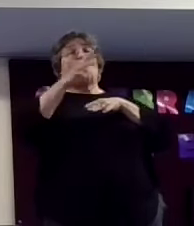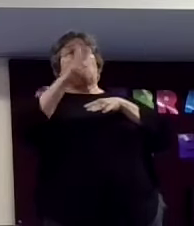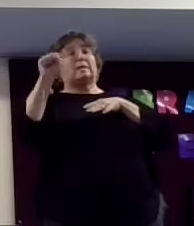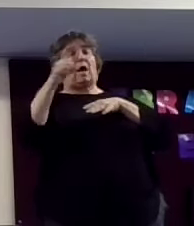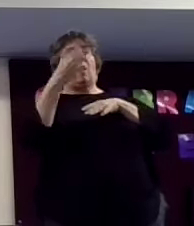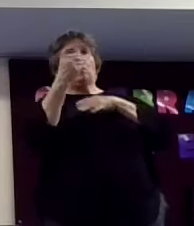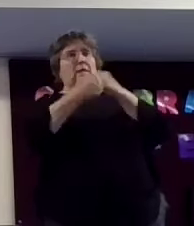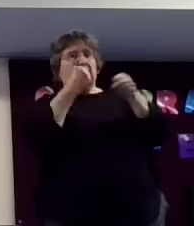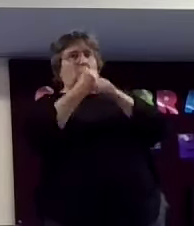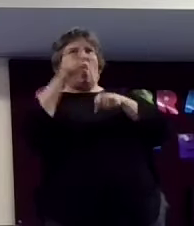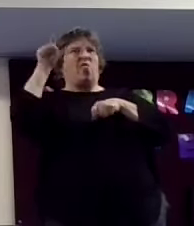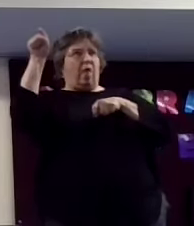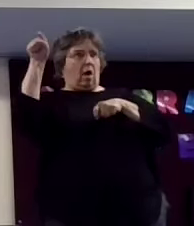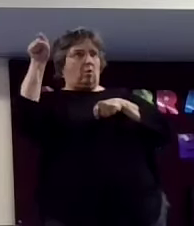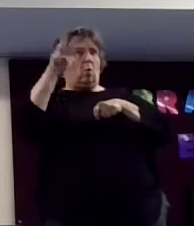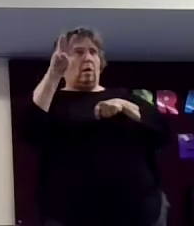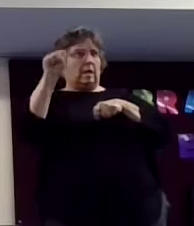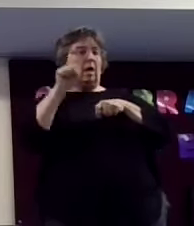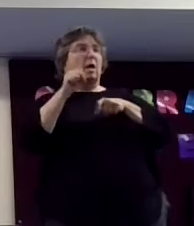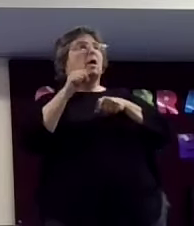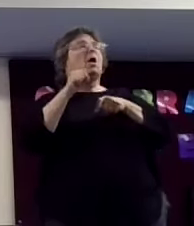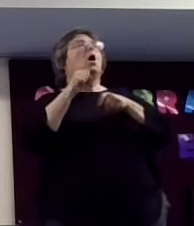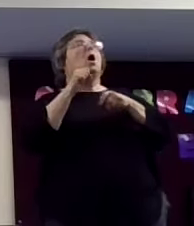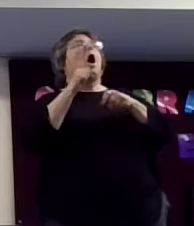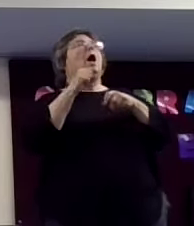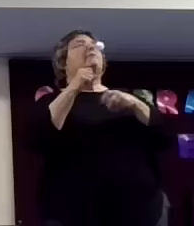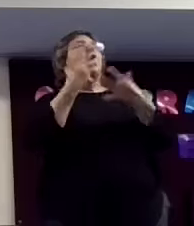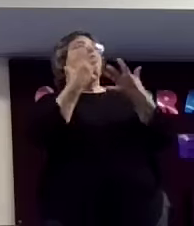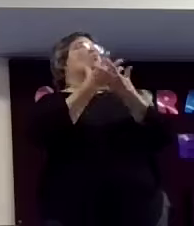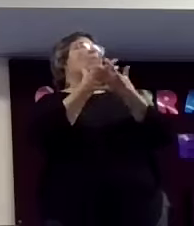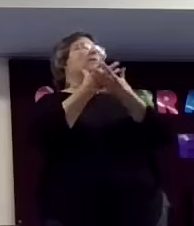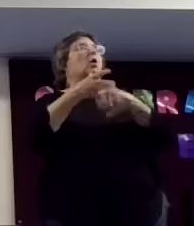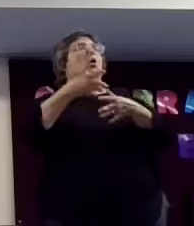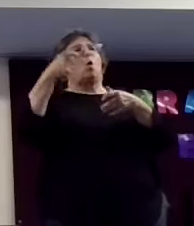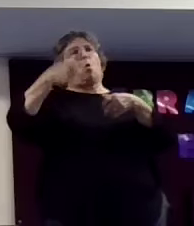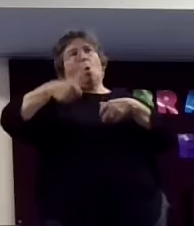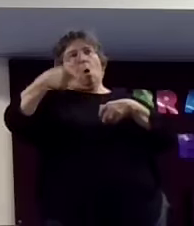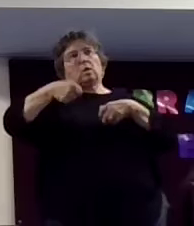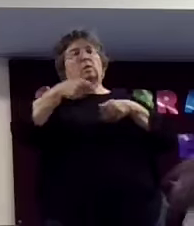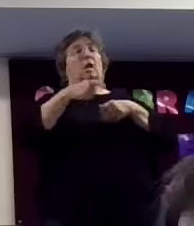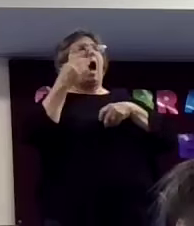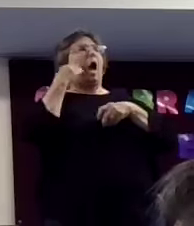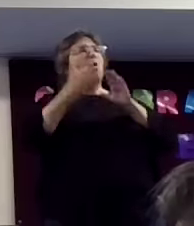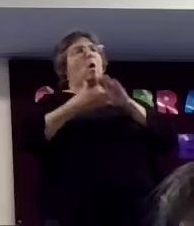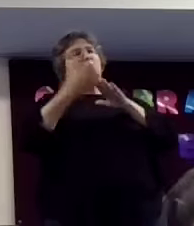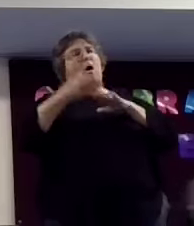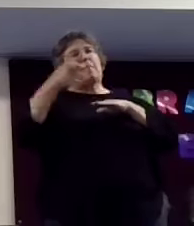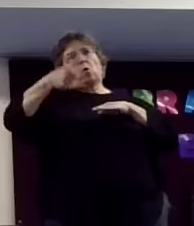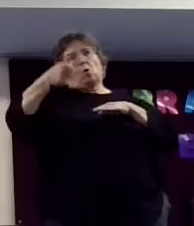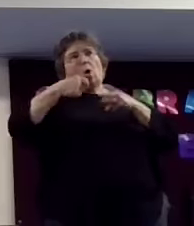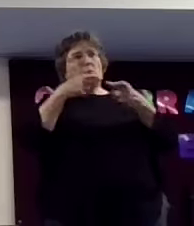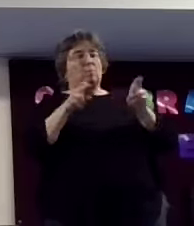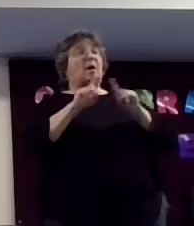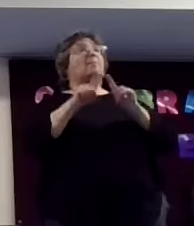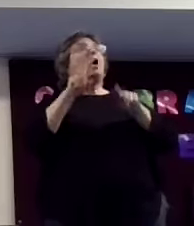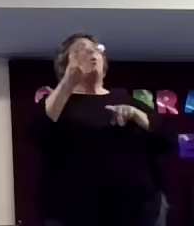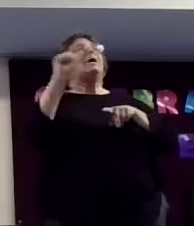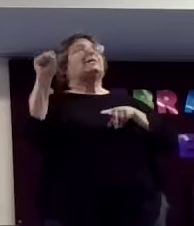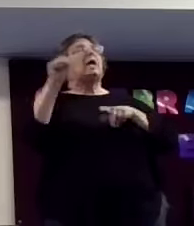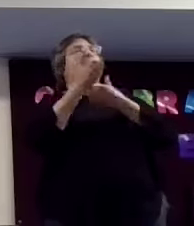in my 14th year there. So I handle criminal court in that aspect. So I know how to run the courtroom, but also West Seneca